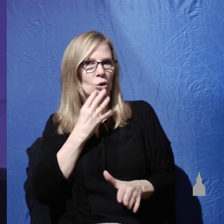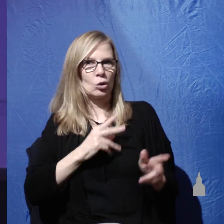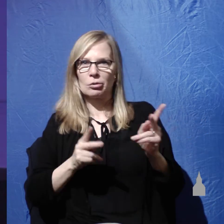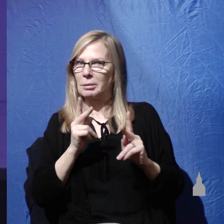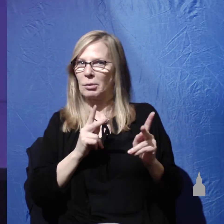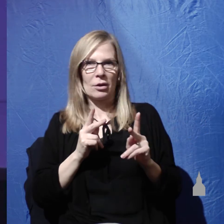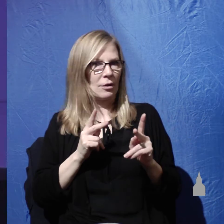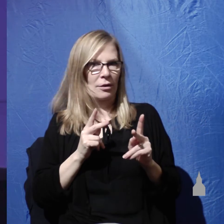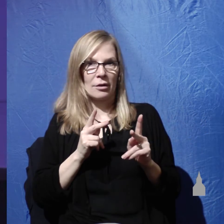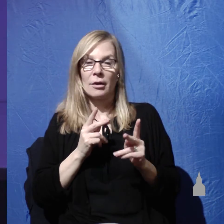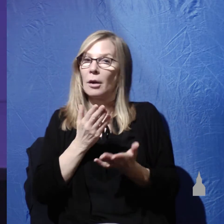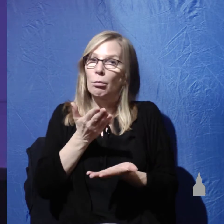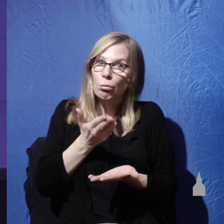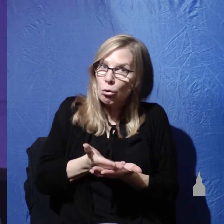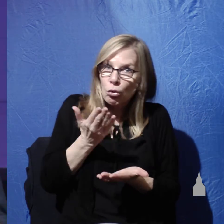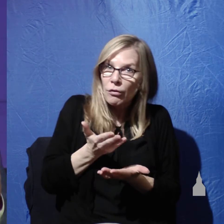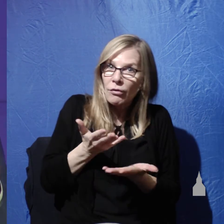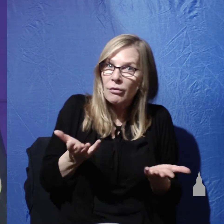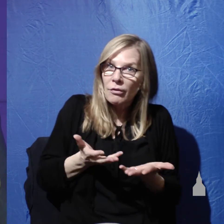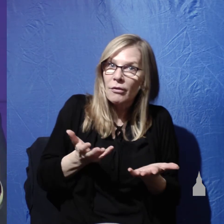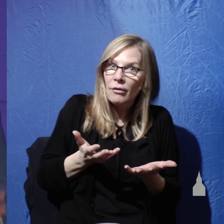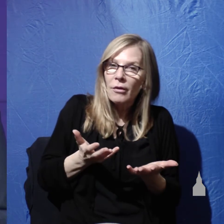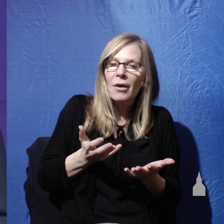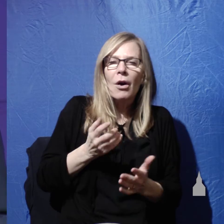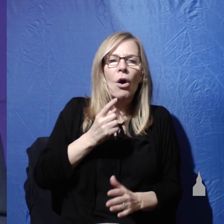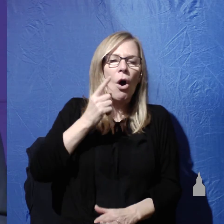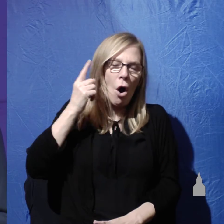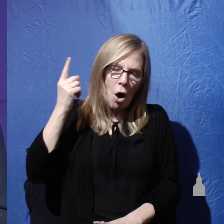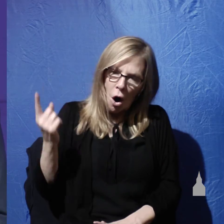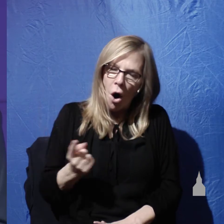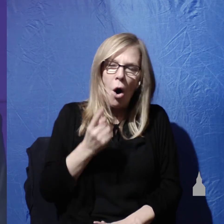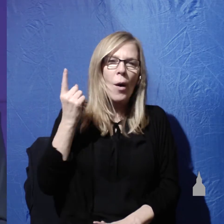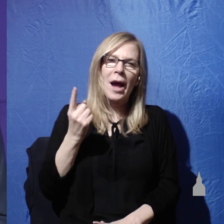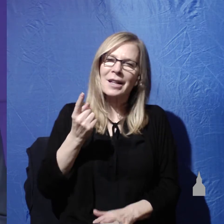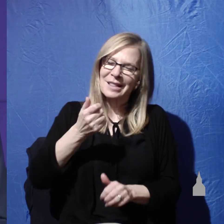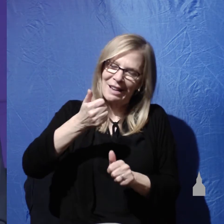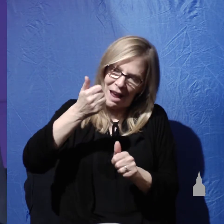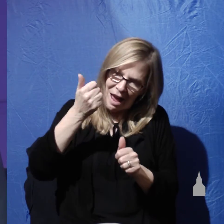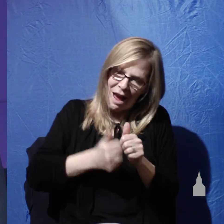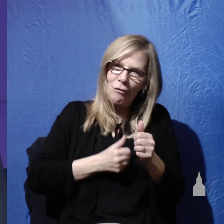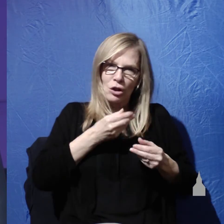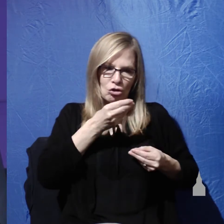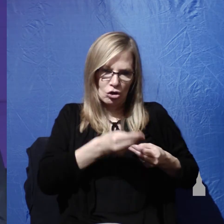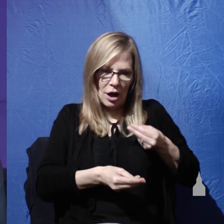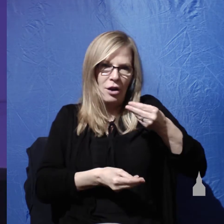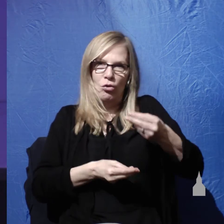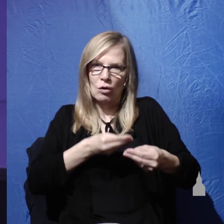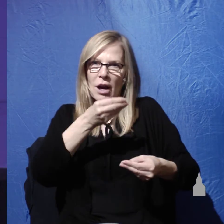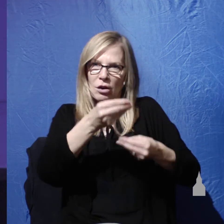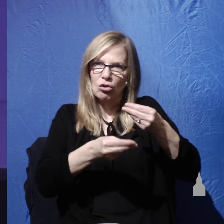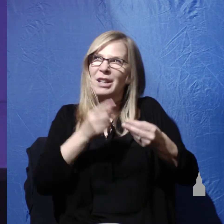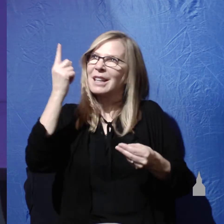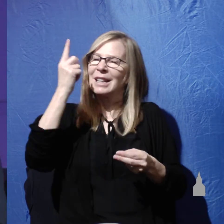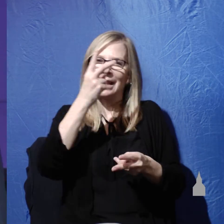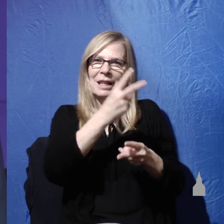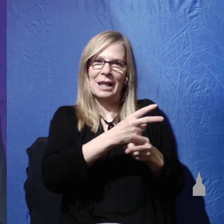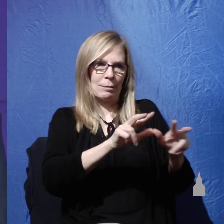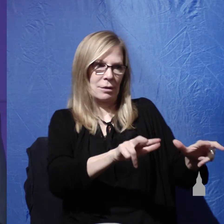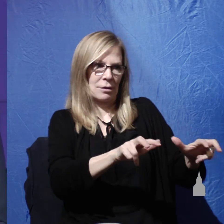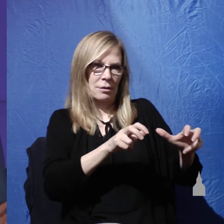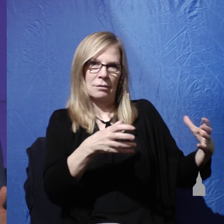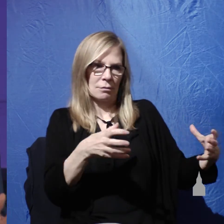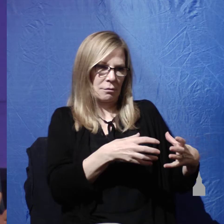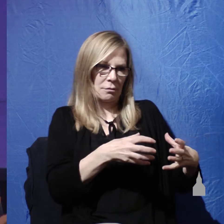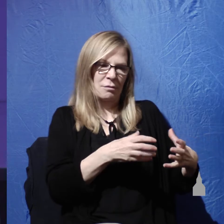Jewish people. And the proof of this is that there is always, in every generation, a remnant. What does a remnant mean? It